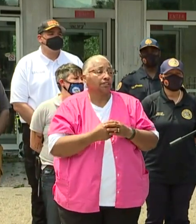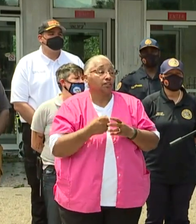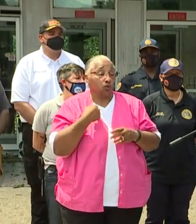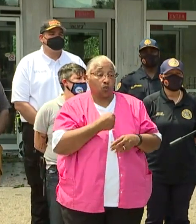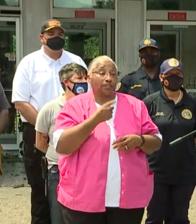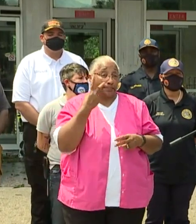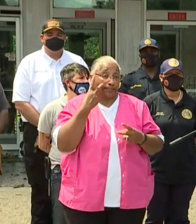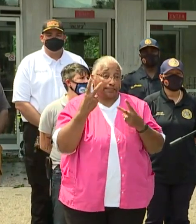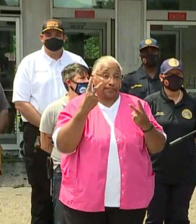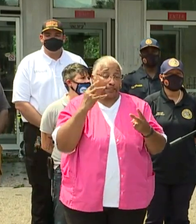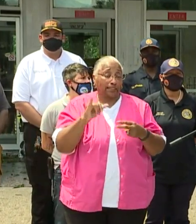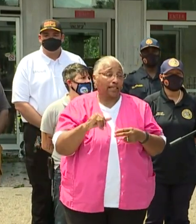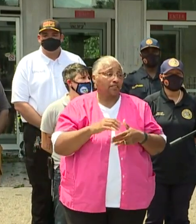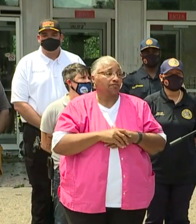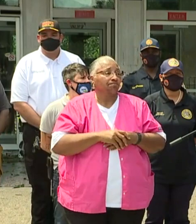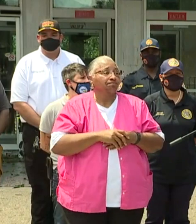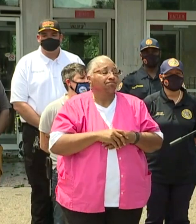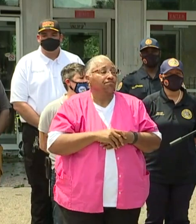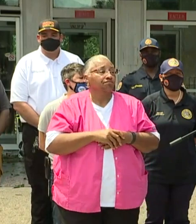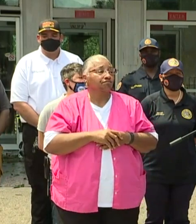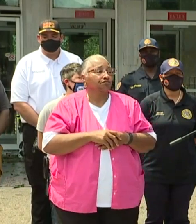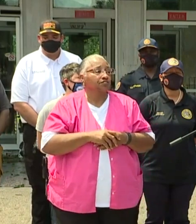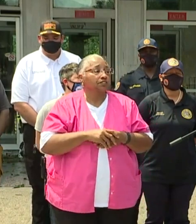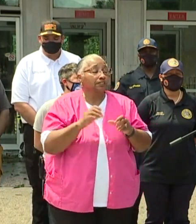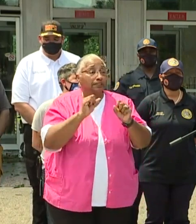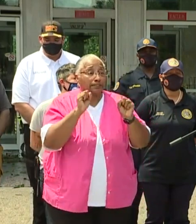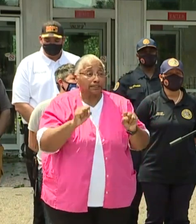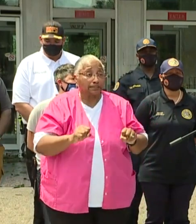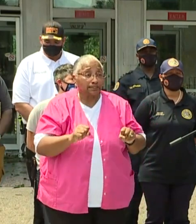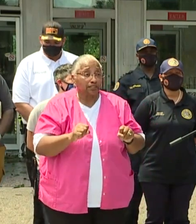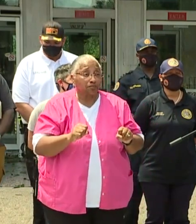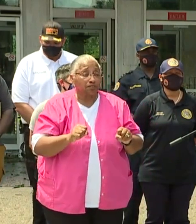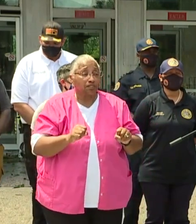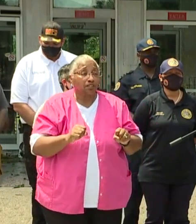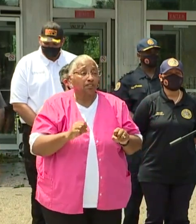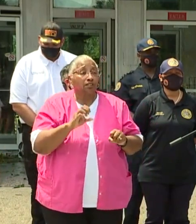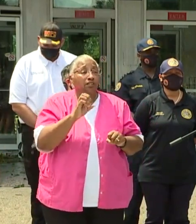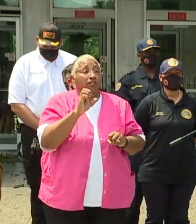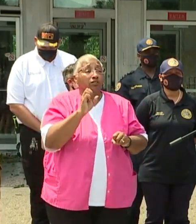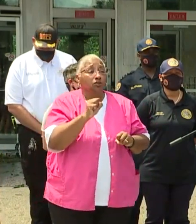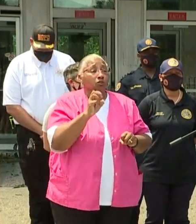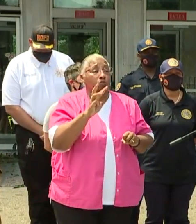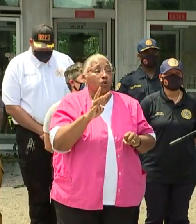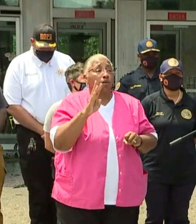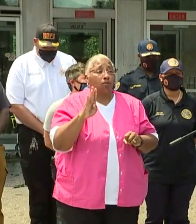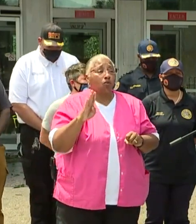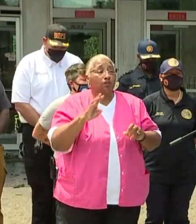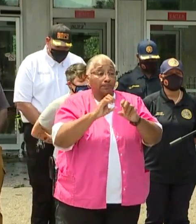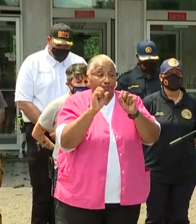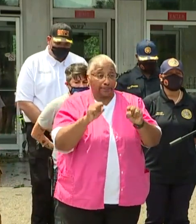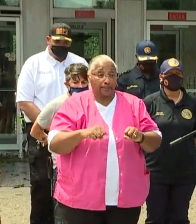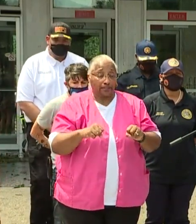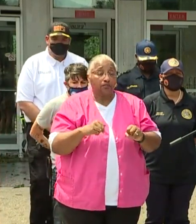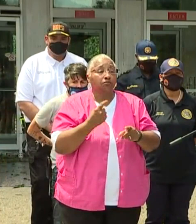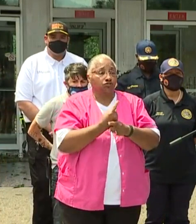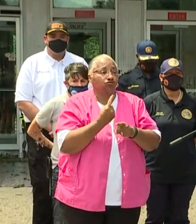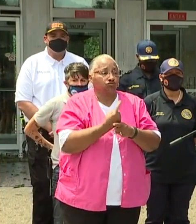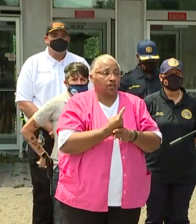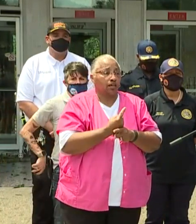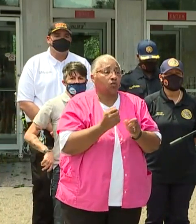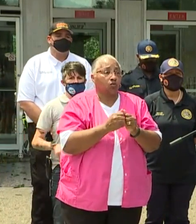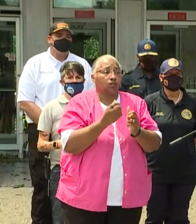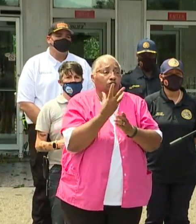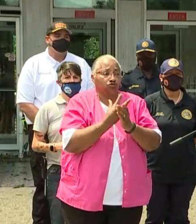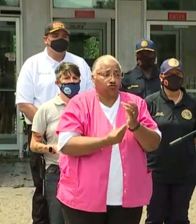seeing. The system, and Ghassan will cover this a little bit more, but the sewage and water board system is where it should be in terms of drainage. What